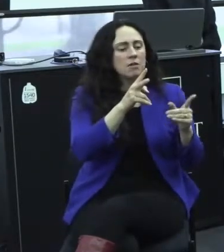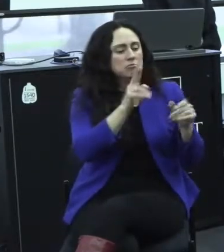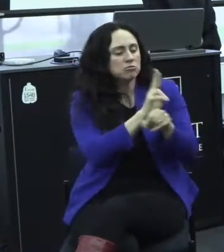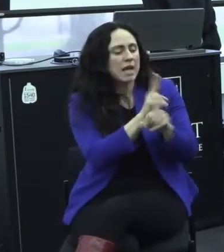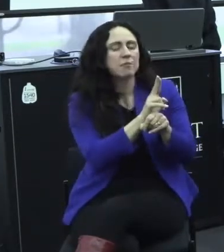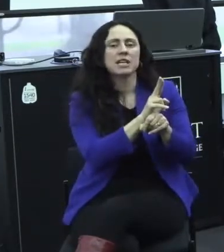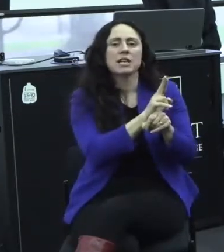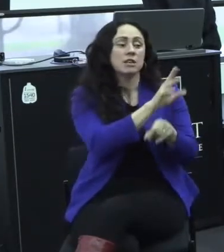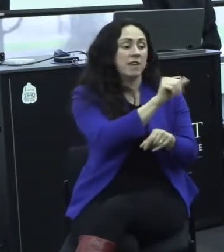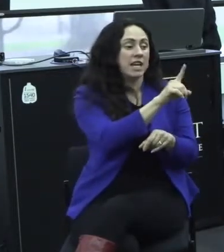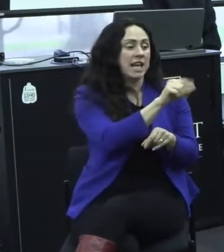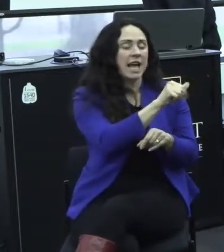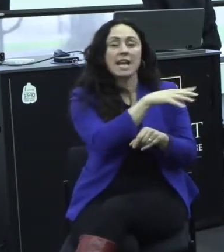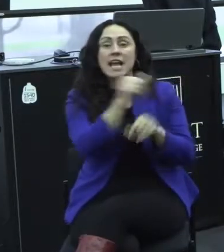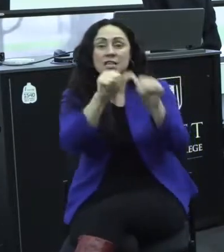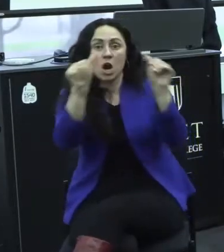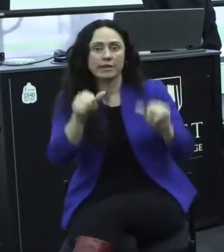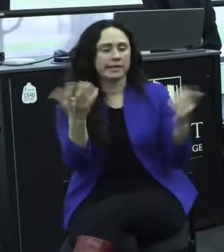architecture?